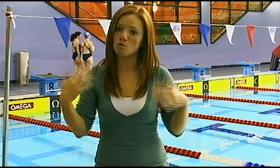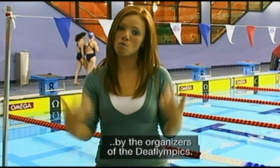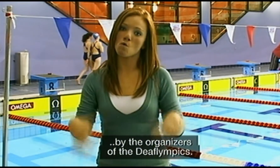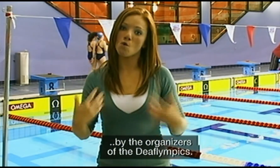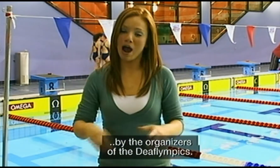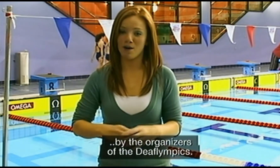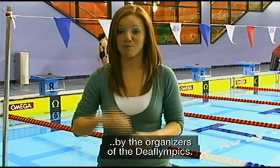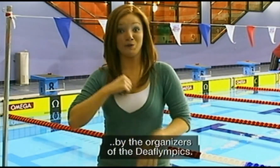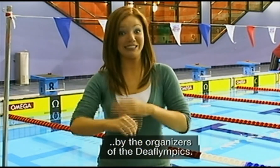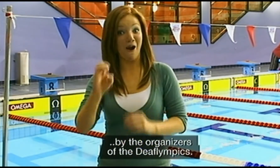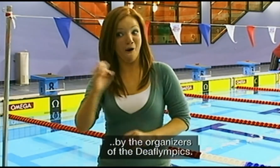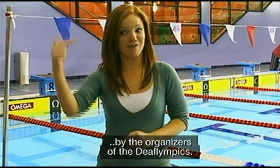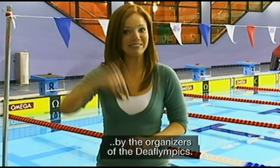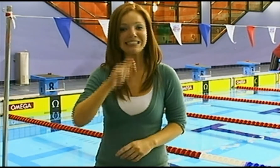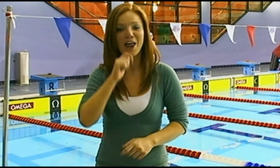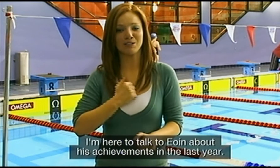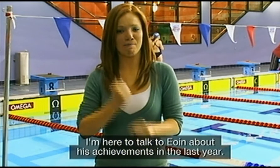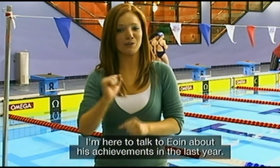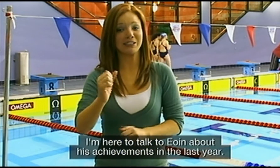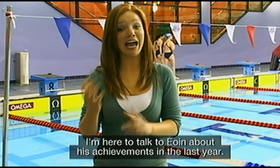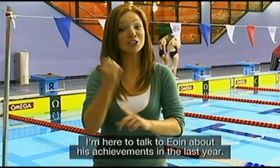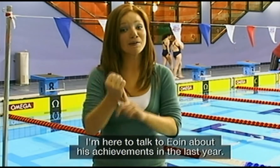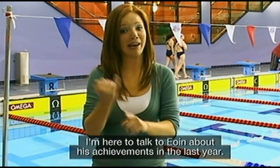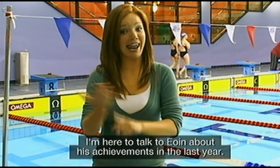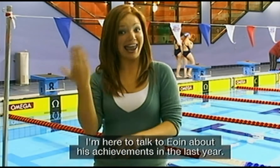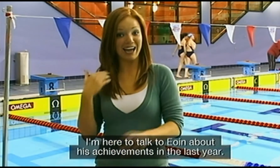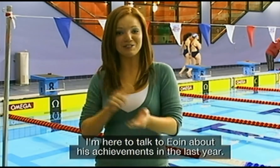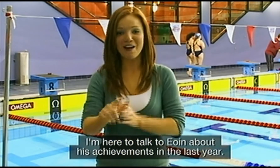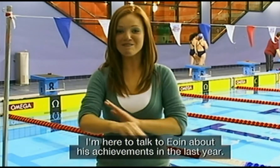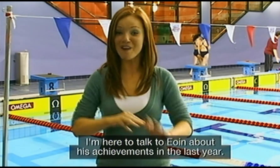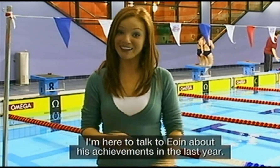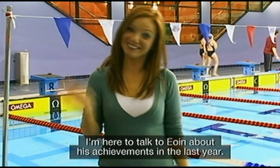Olympics. I'm here to talk to Owen about his incredible sporting achievements in the last year.